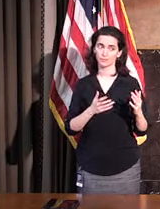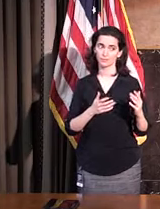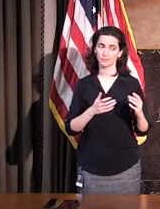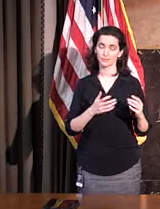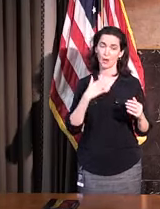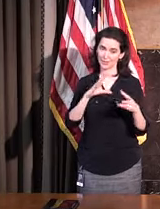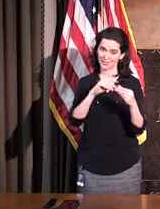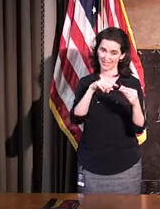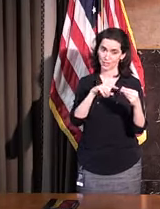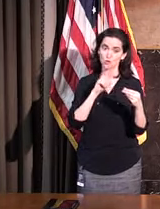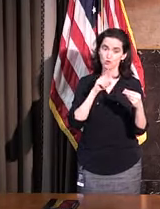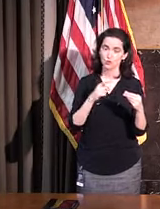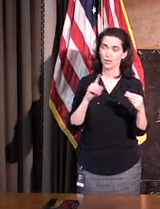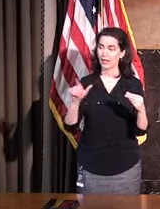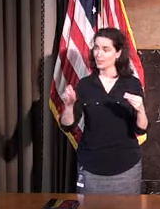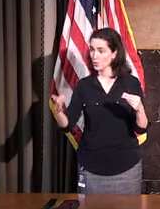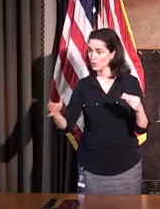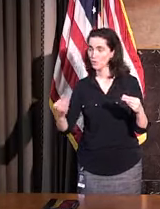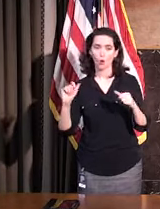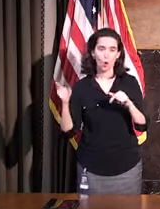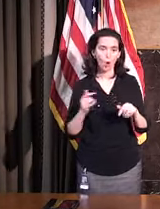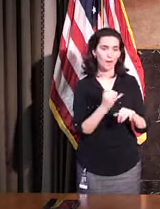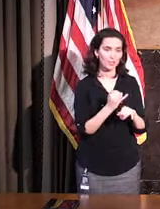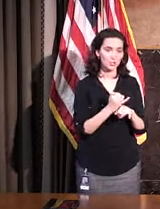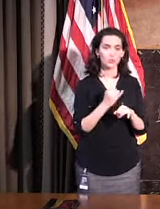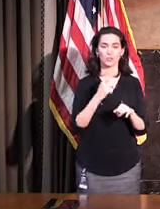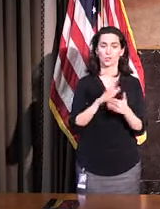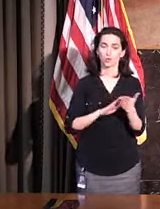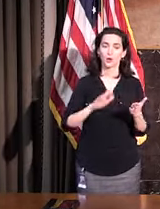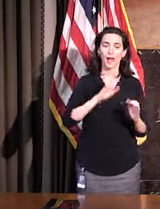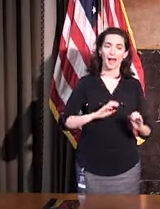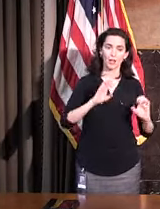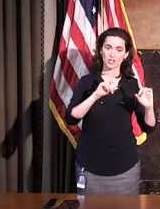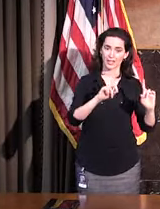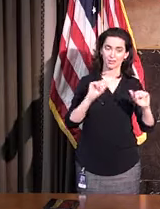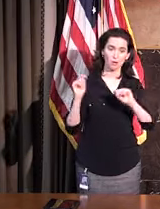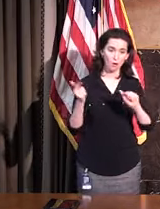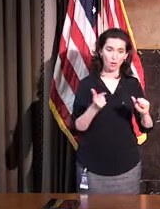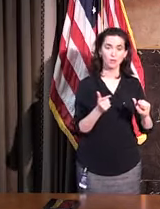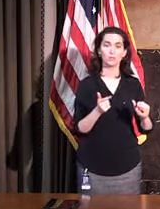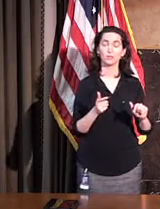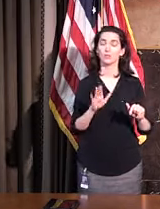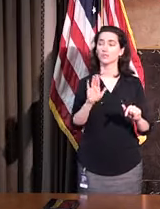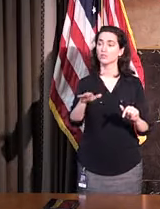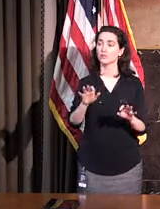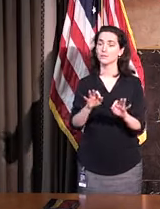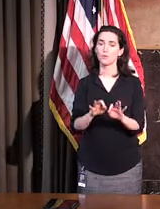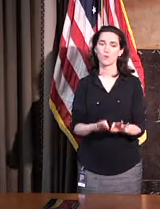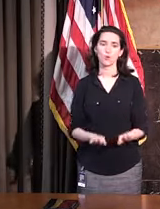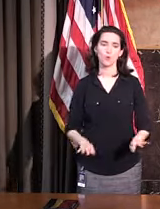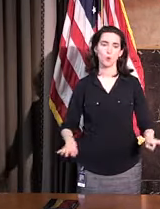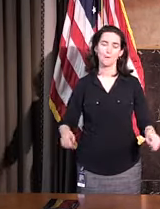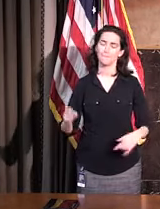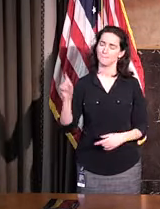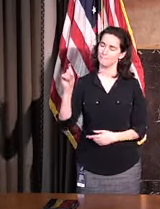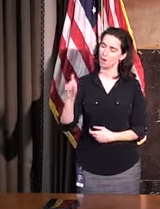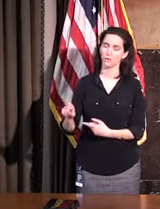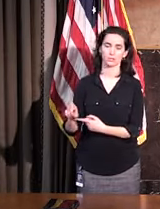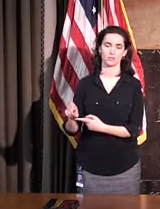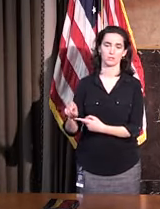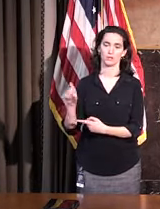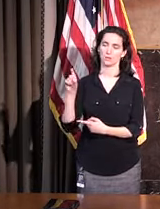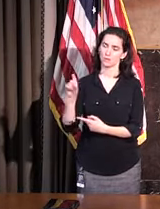it's true for any institution of higher education in Louisiana. It is imperative that young